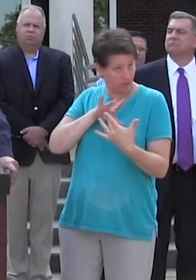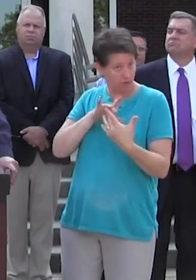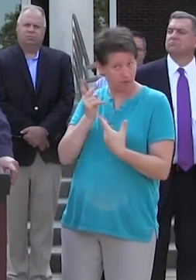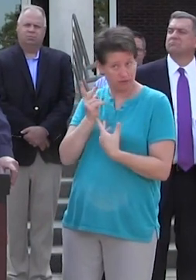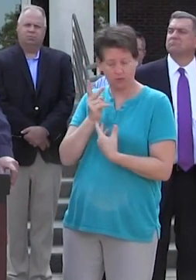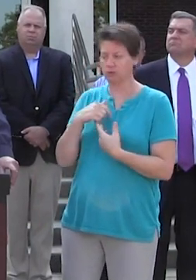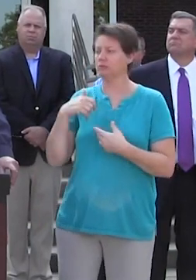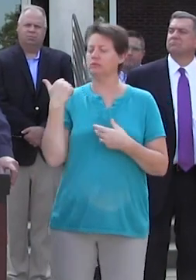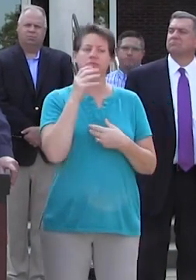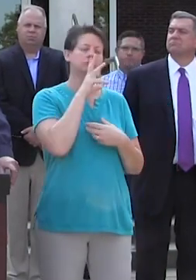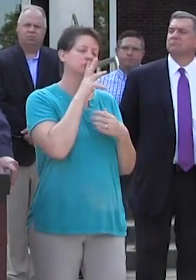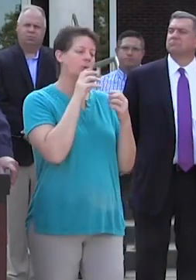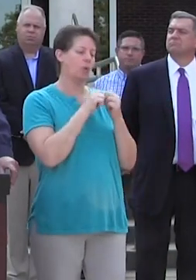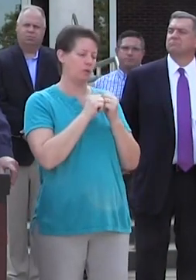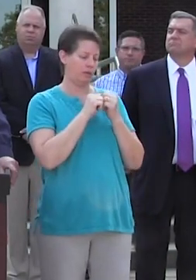I spoke